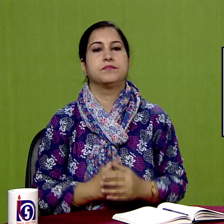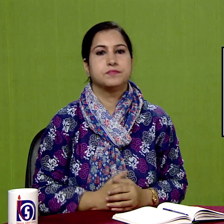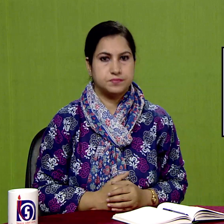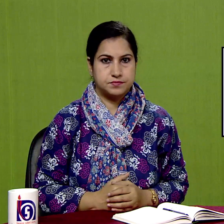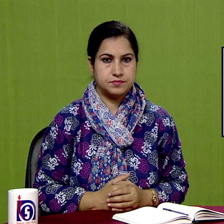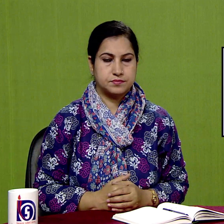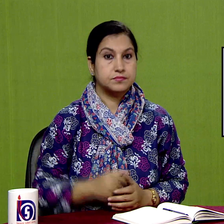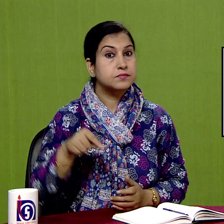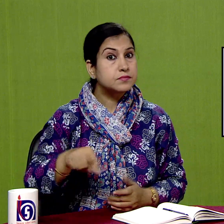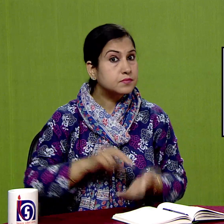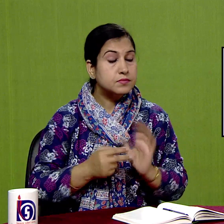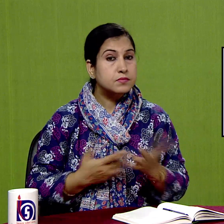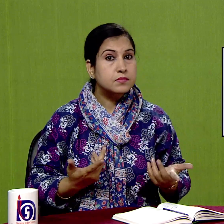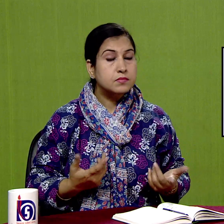That is village life.